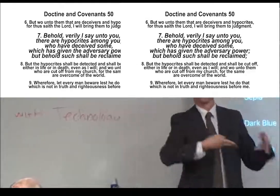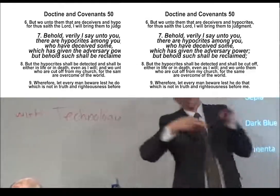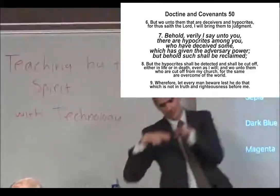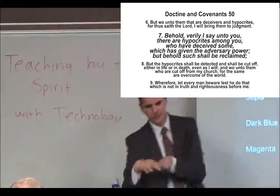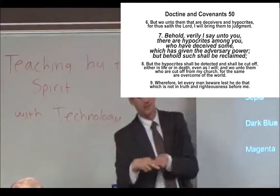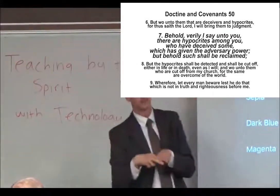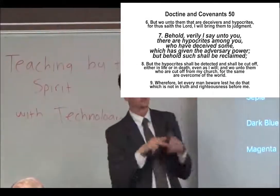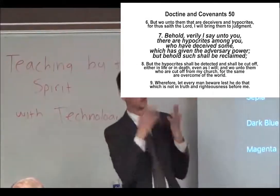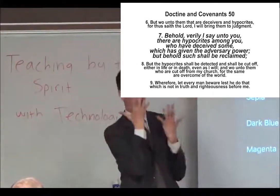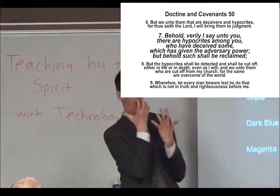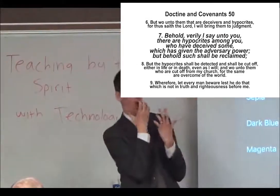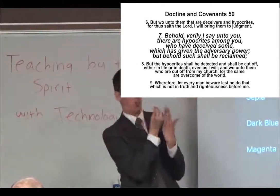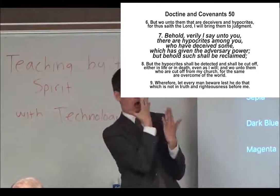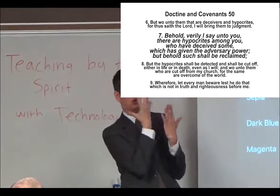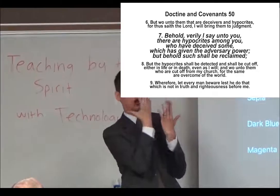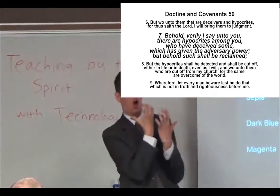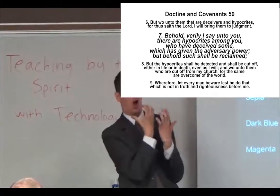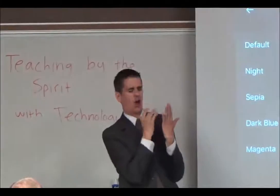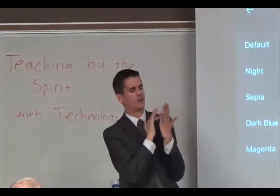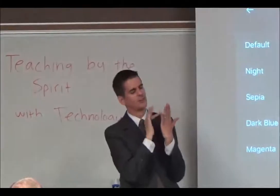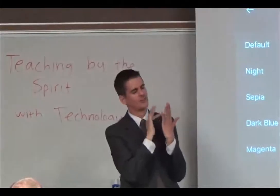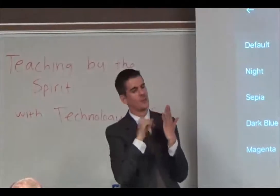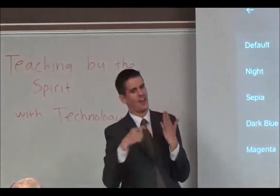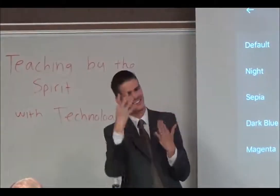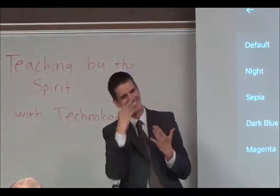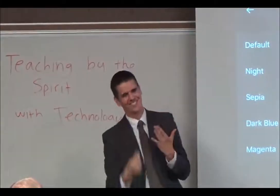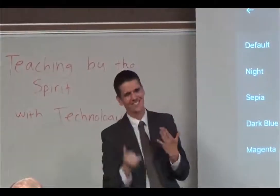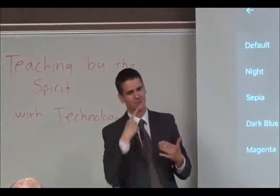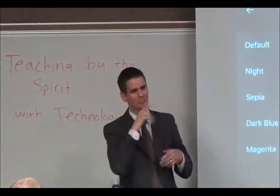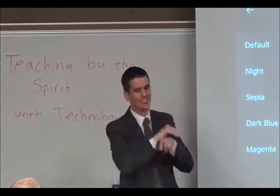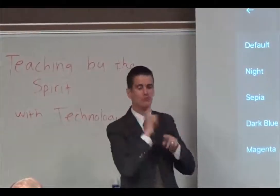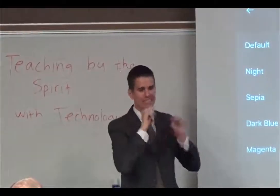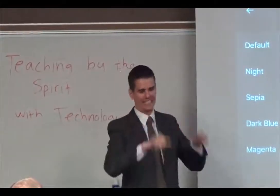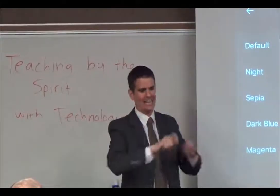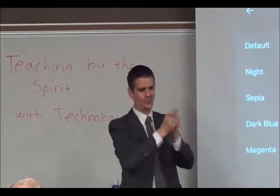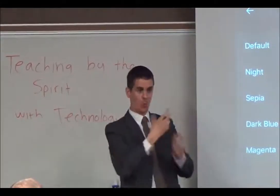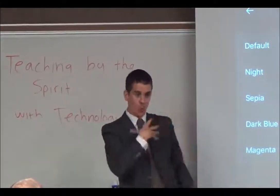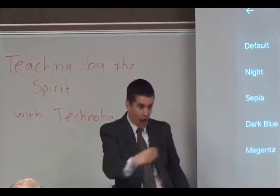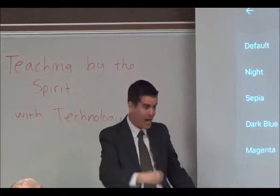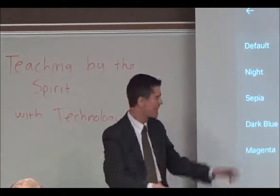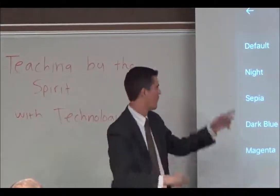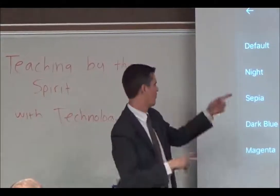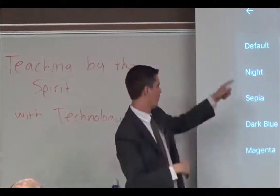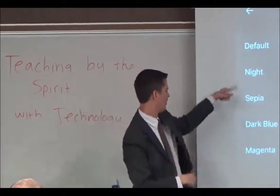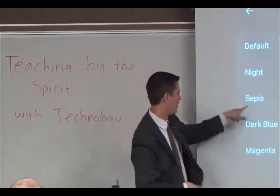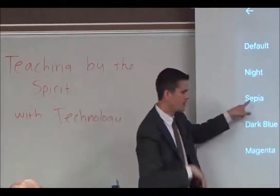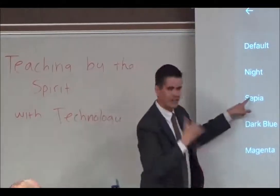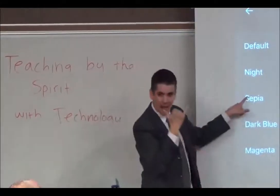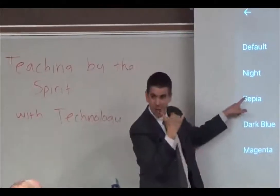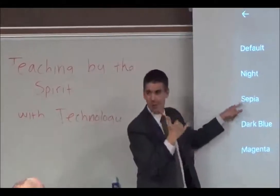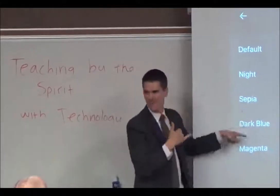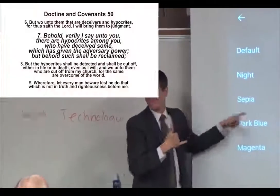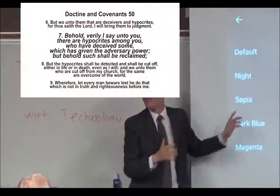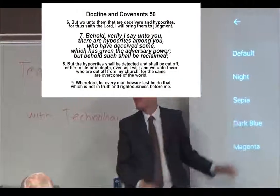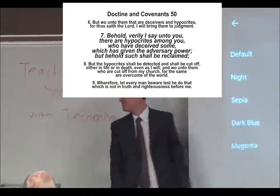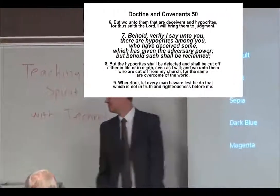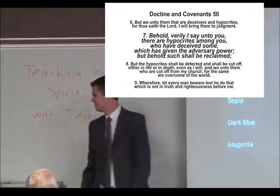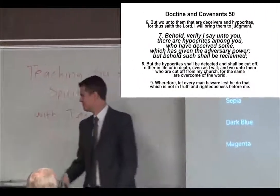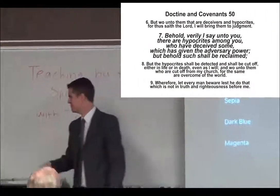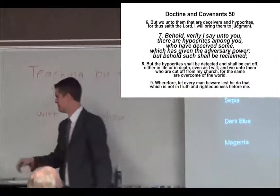So I lay in bed and it's dark, it's too bright, so I put it on nighttime. But you can change it to white, you can change yellow,